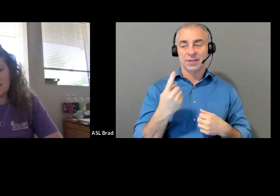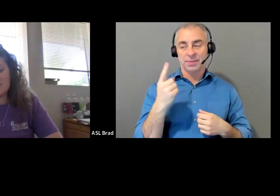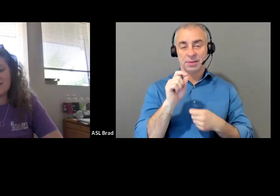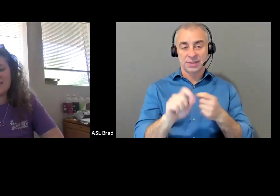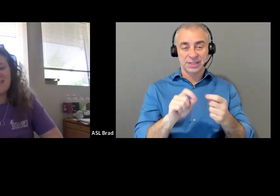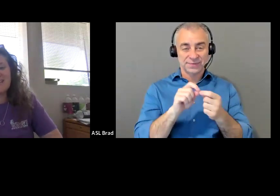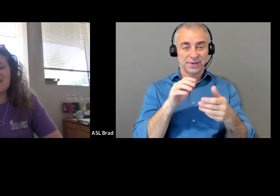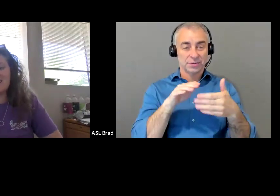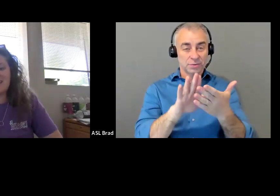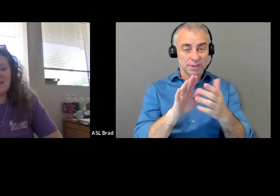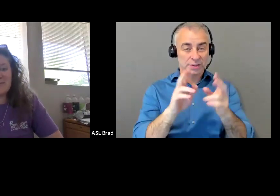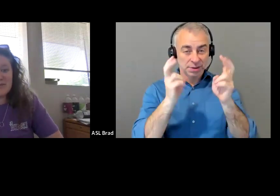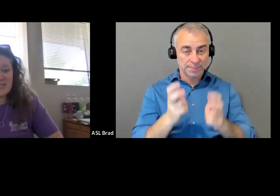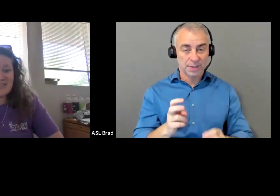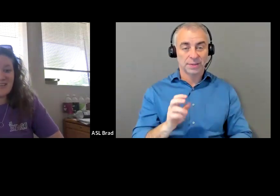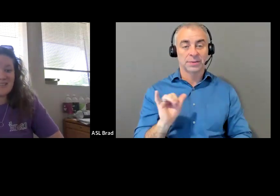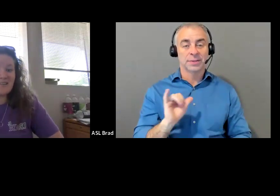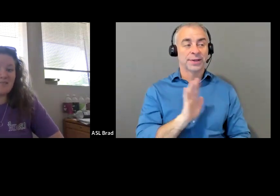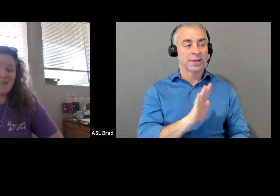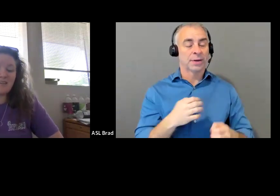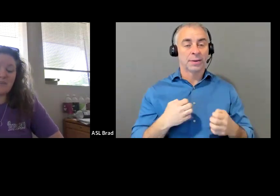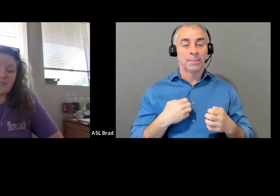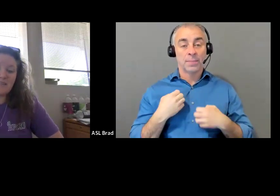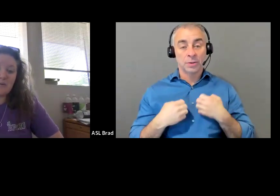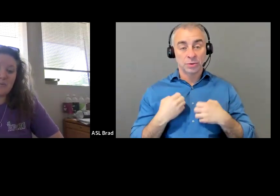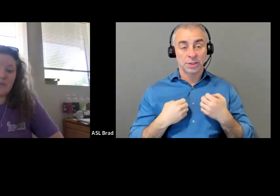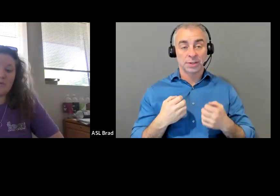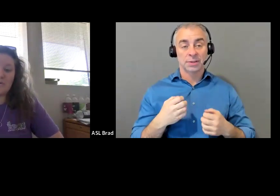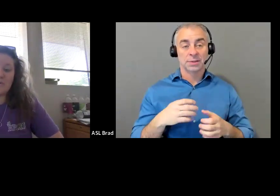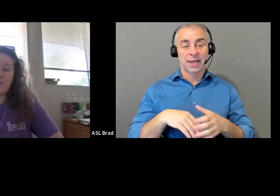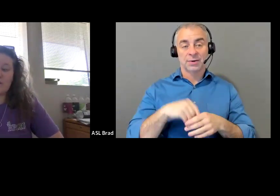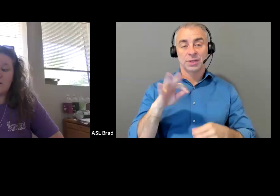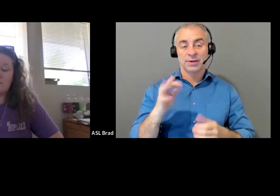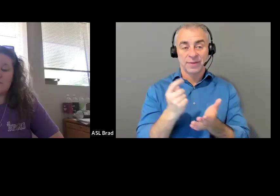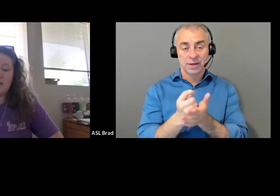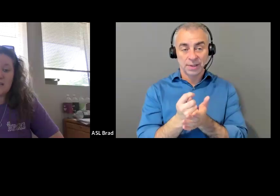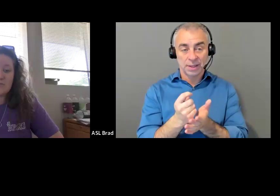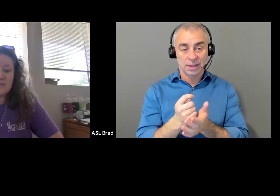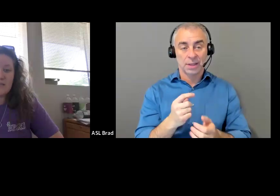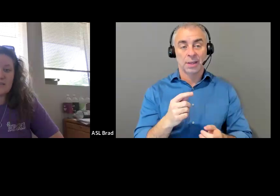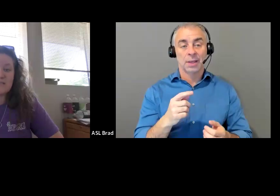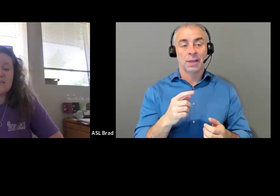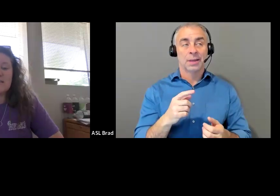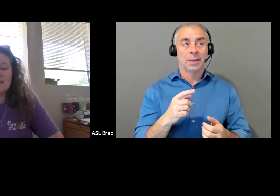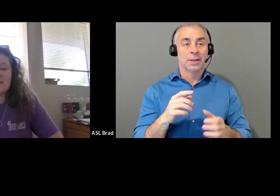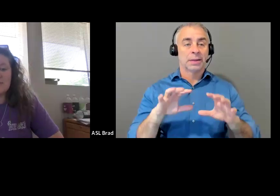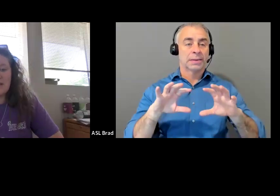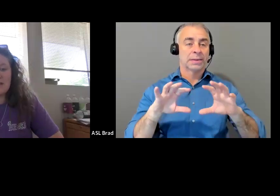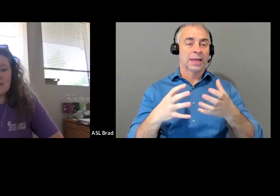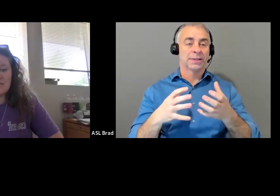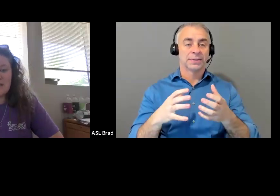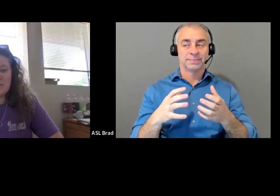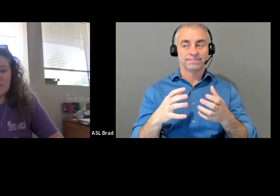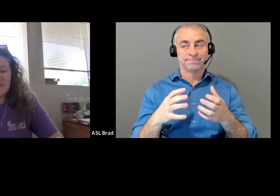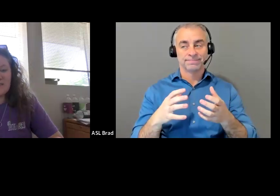those topics like their emotions outside of like ABA therapy or classroom settings kind